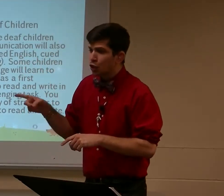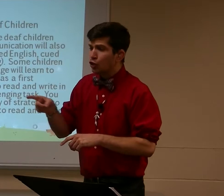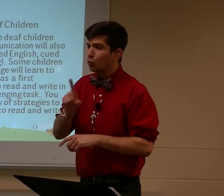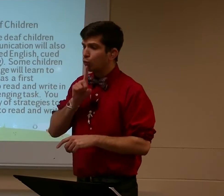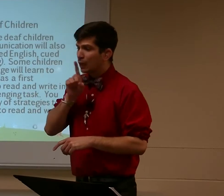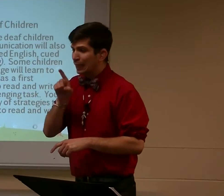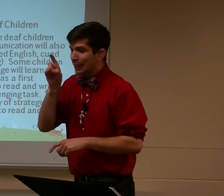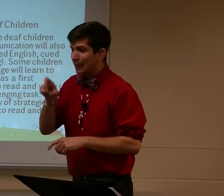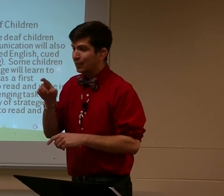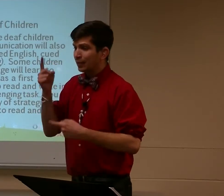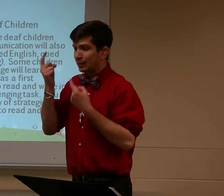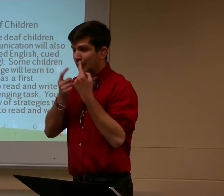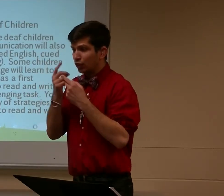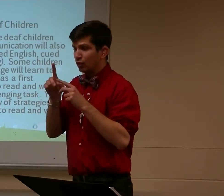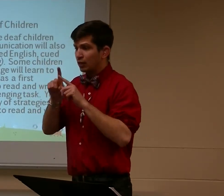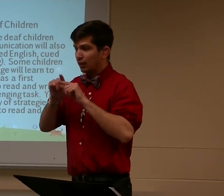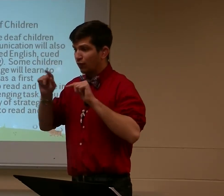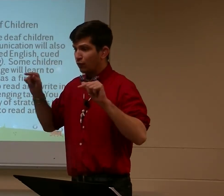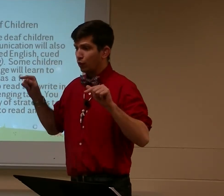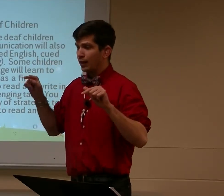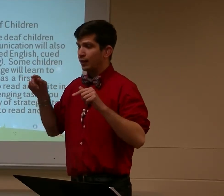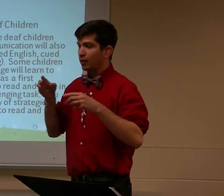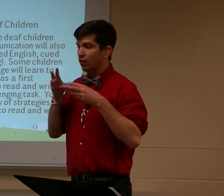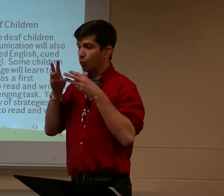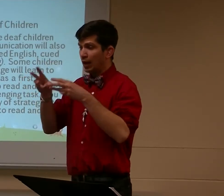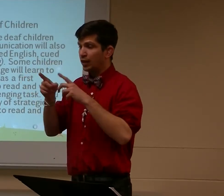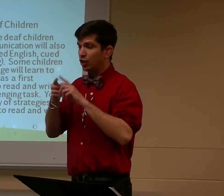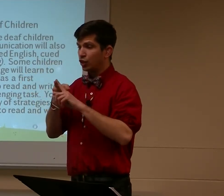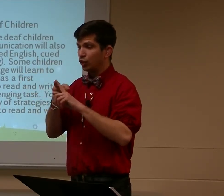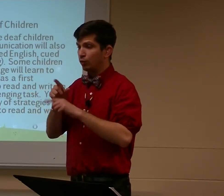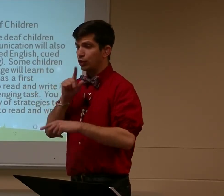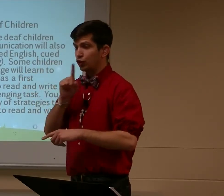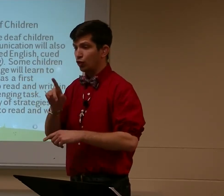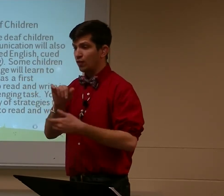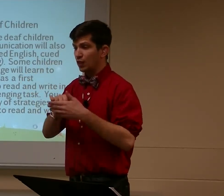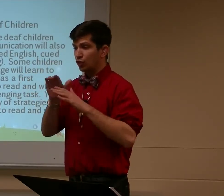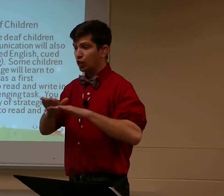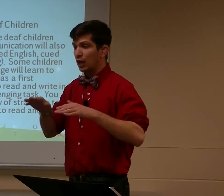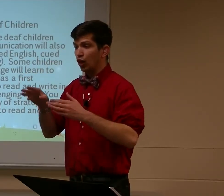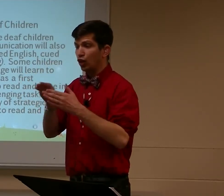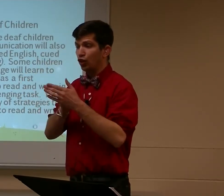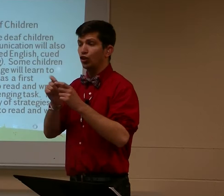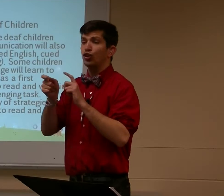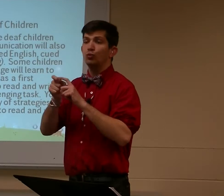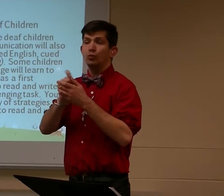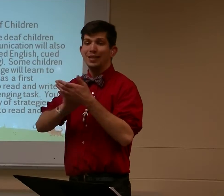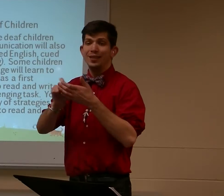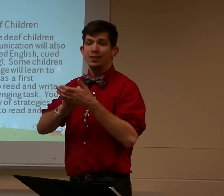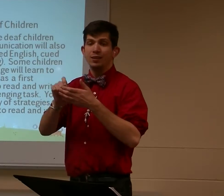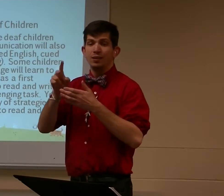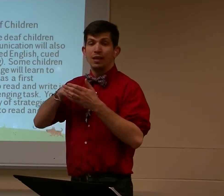You will really need to consider a different variety of ways to ensure that your child learns to read and